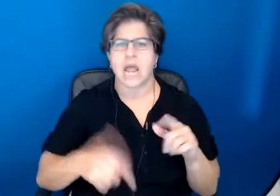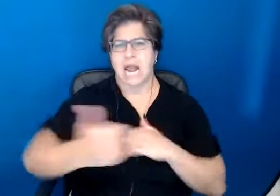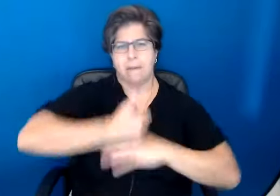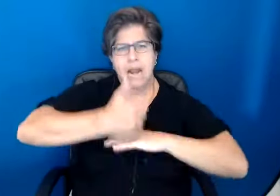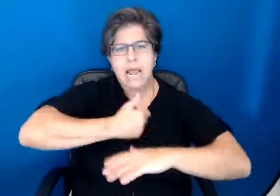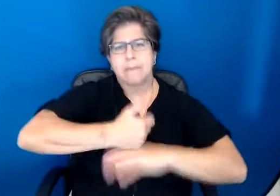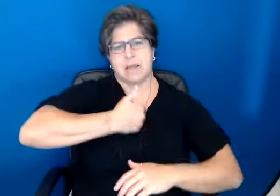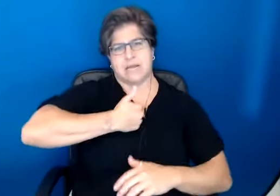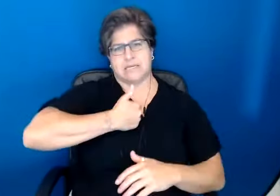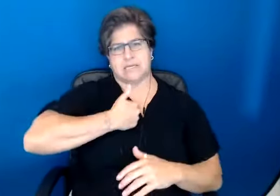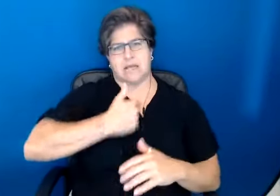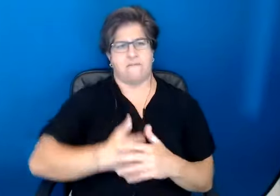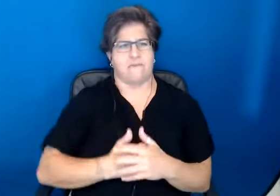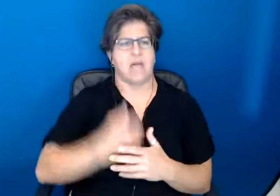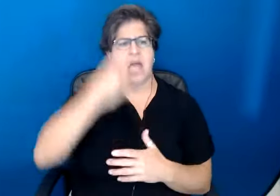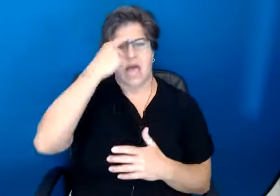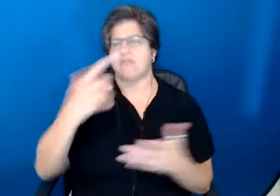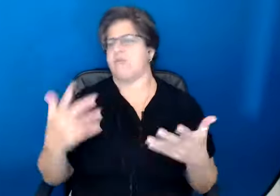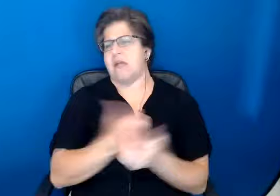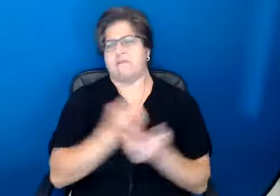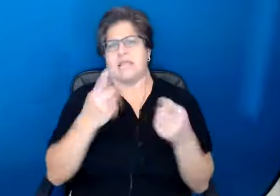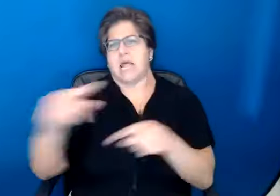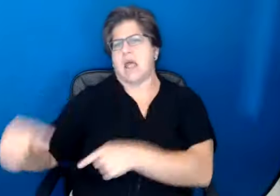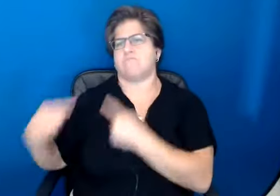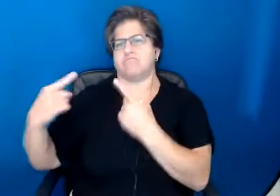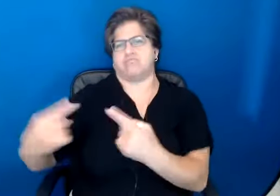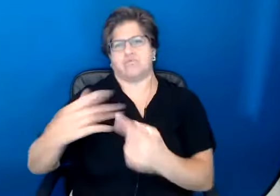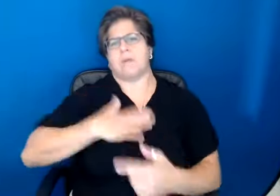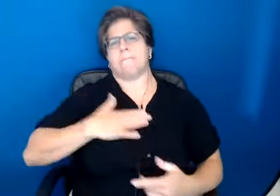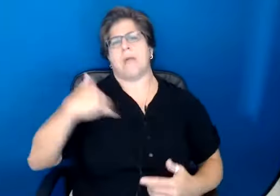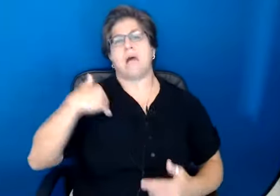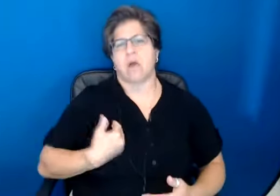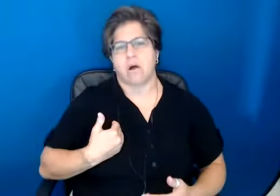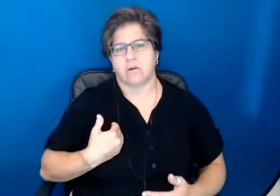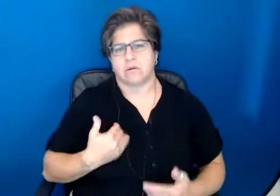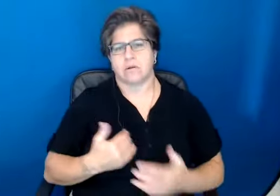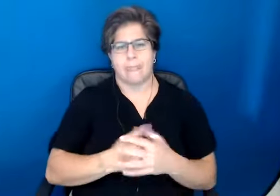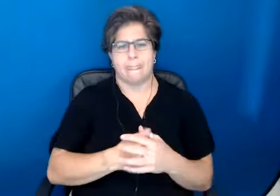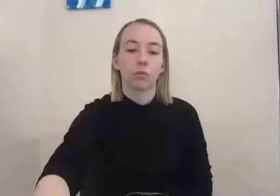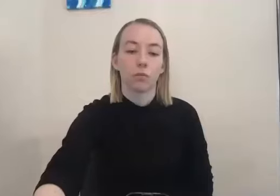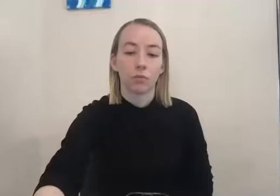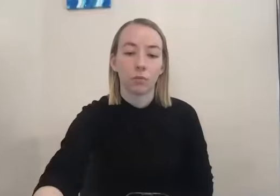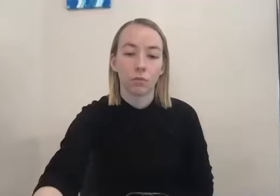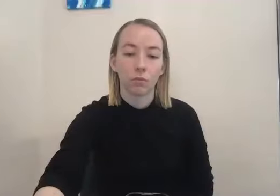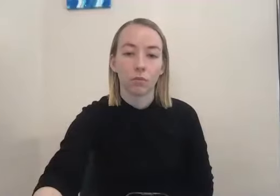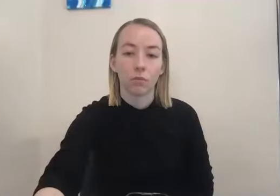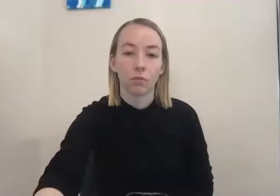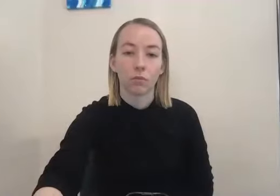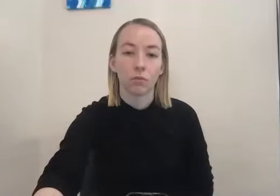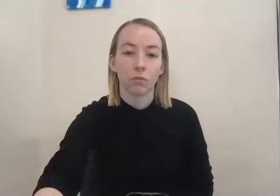You know, and I don't know why I had that terrible self-condemnation of me, that I thought everything about me was